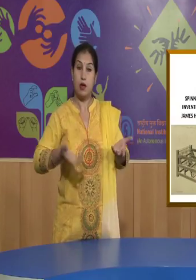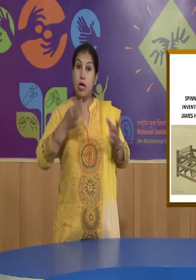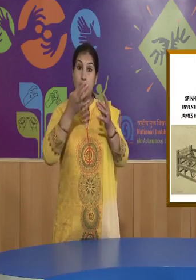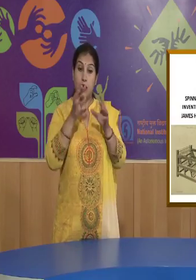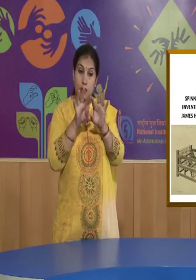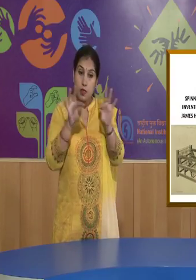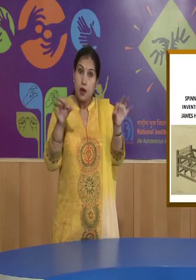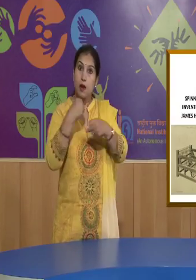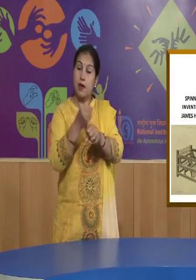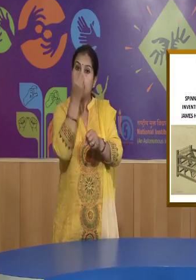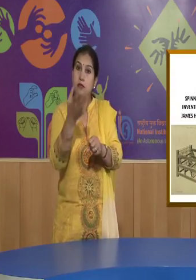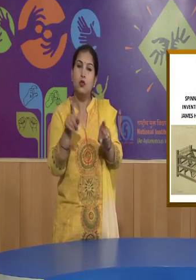became strong in Britain.